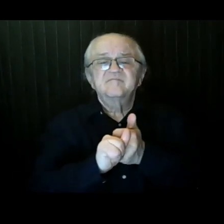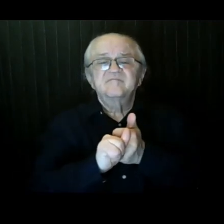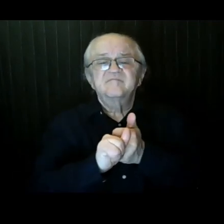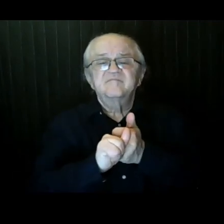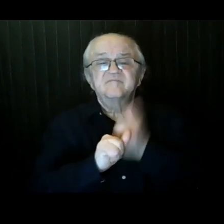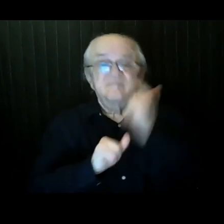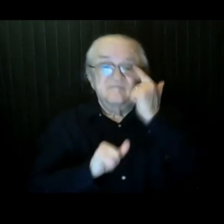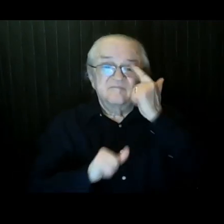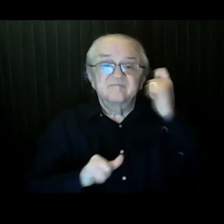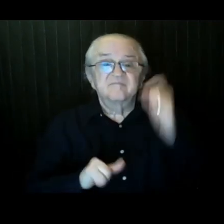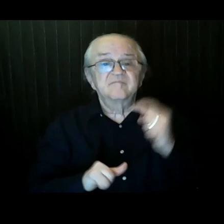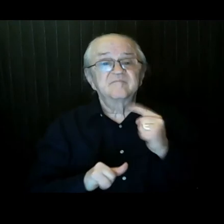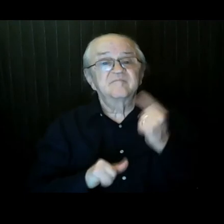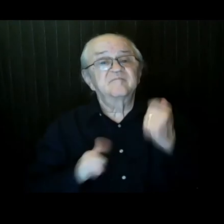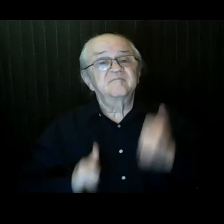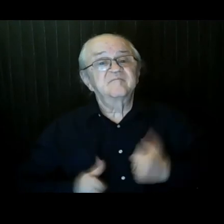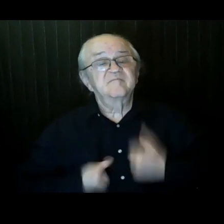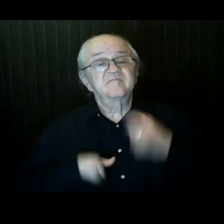Since we're only here for a while,